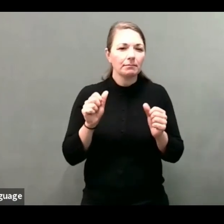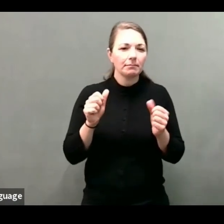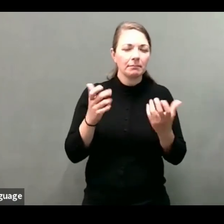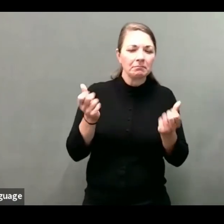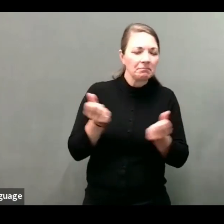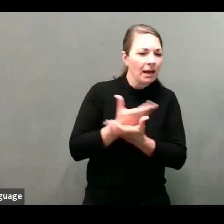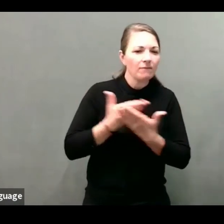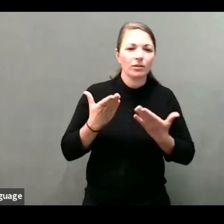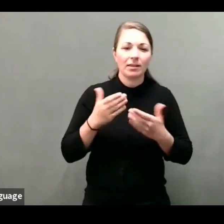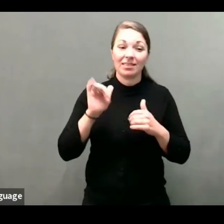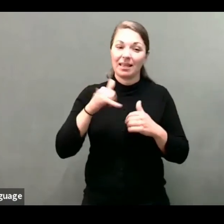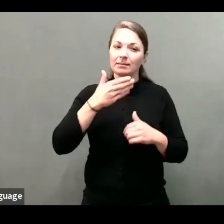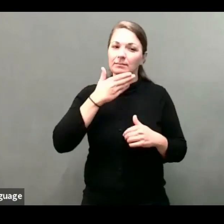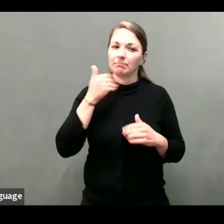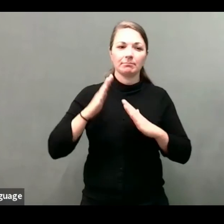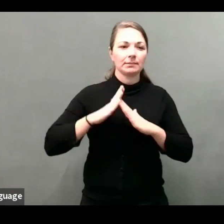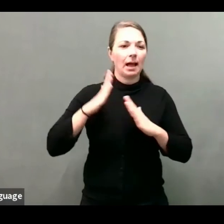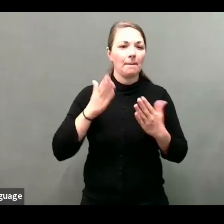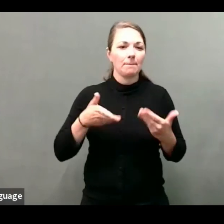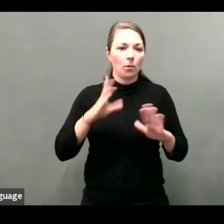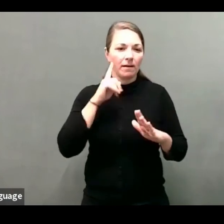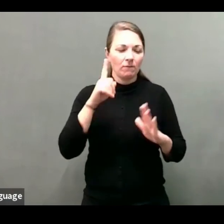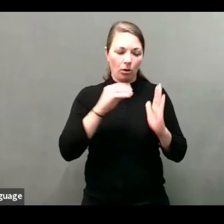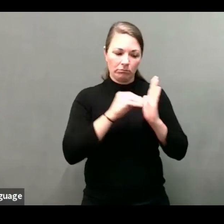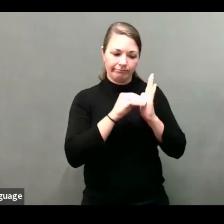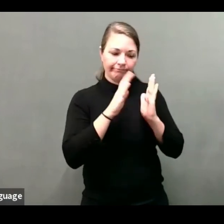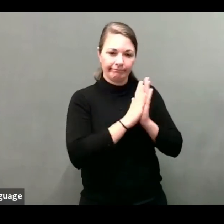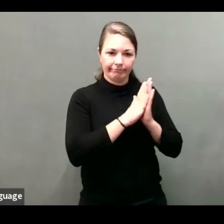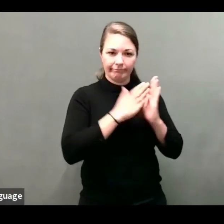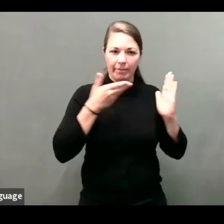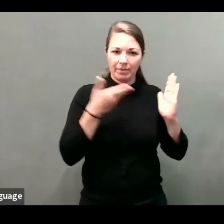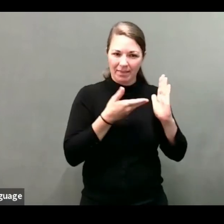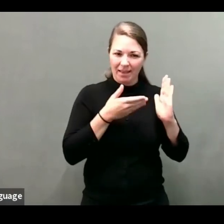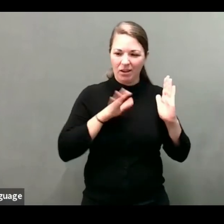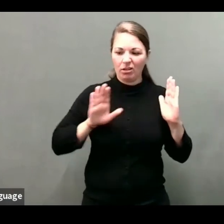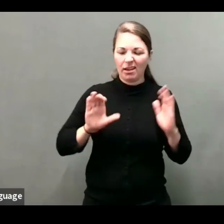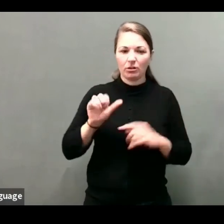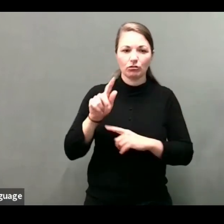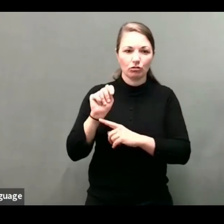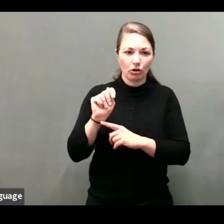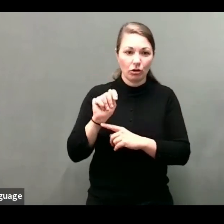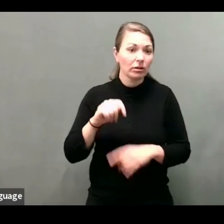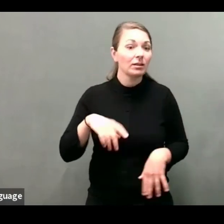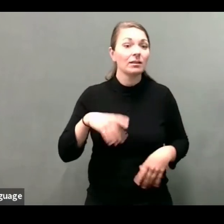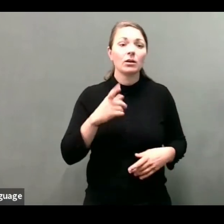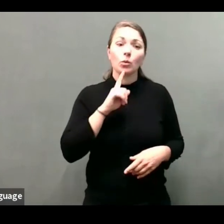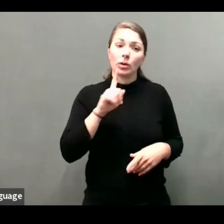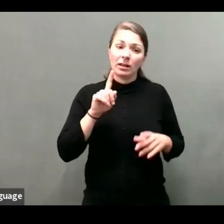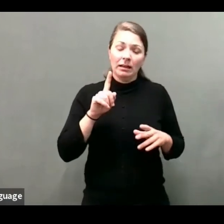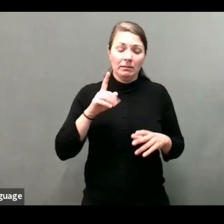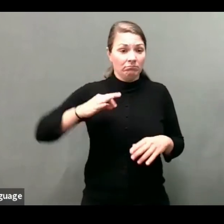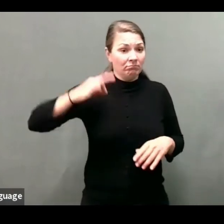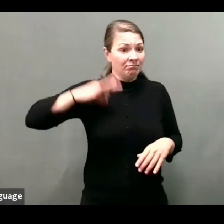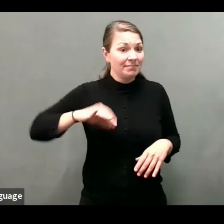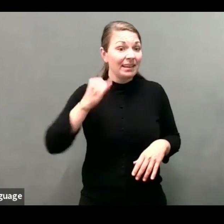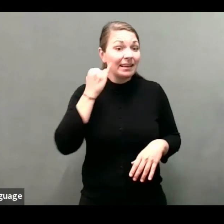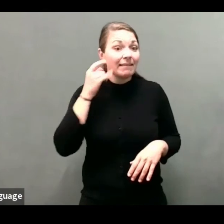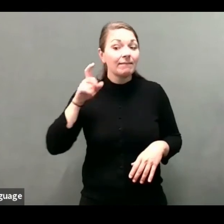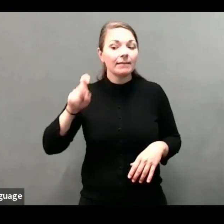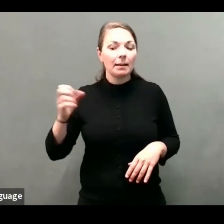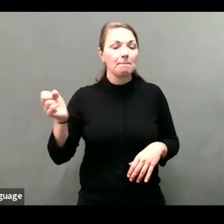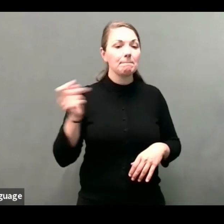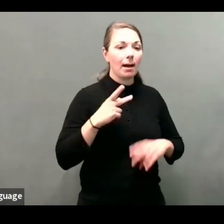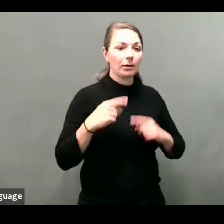documented in the chart. They're incredibly useful if the patient ever needs medical follow-up for those wounds, or if